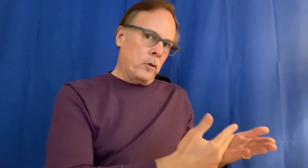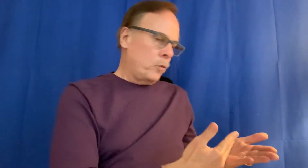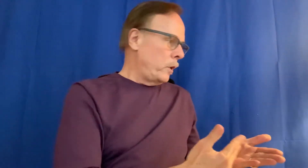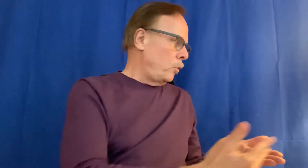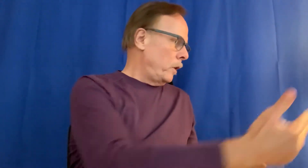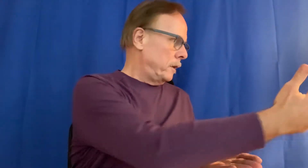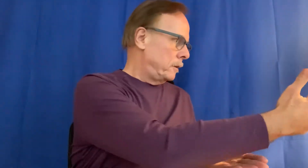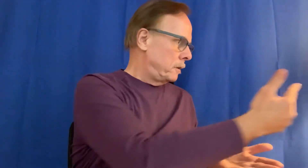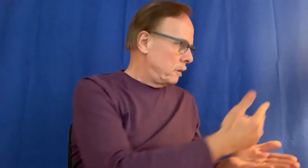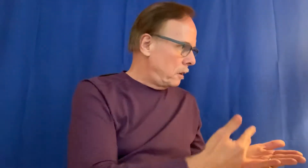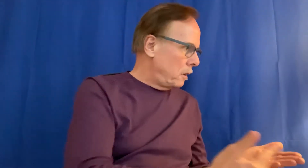3 weeks.